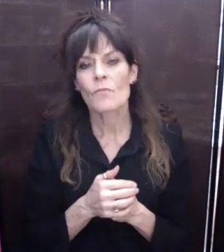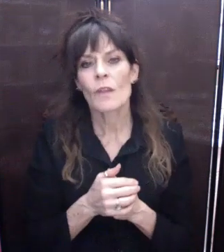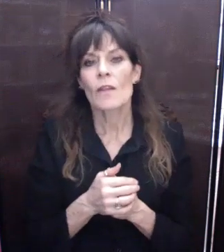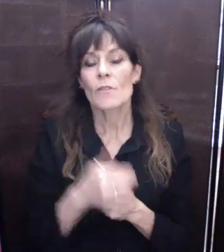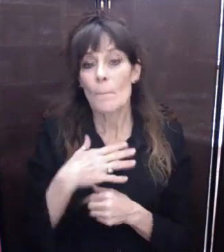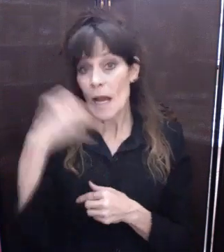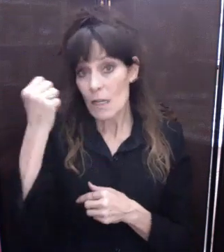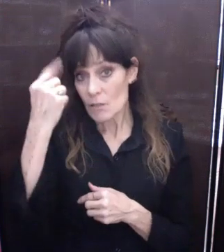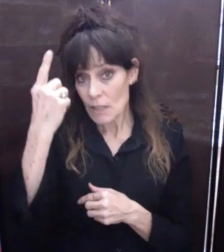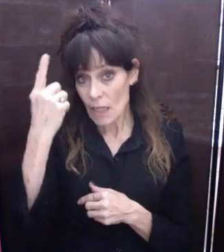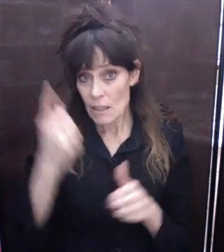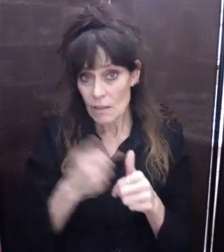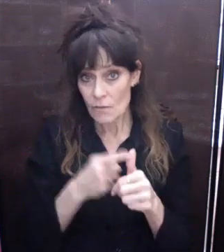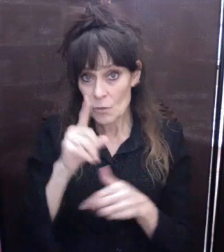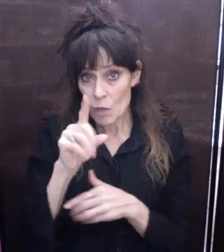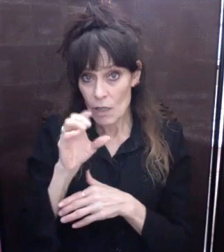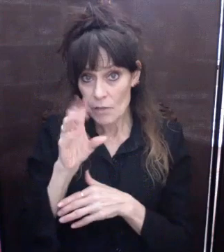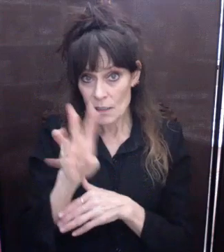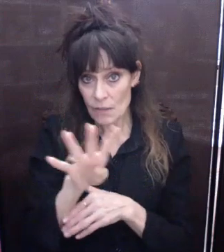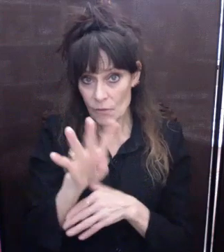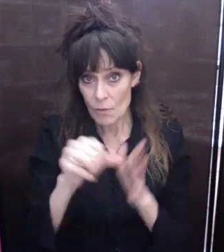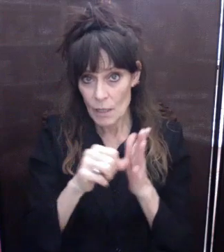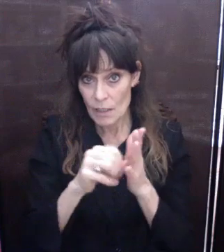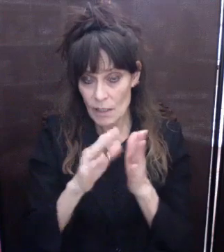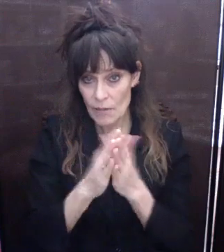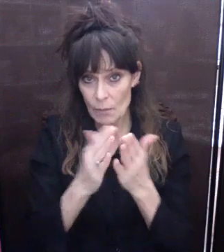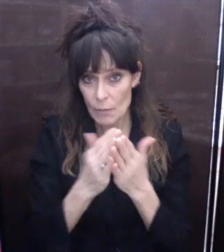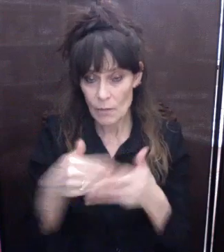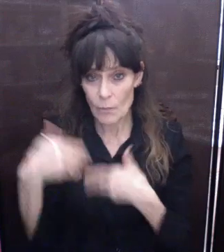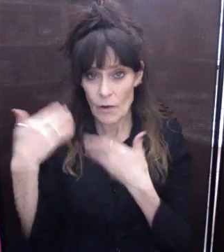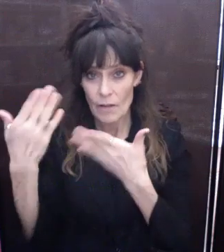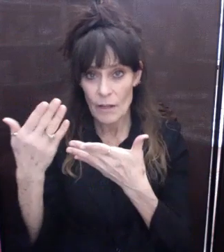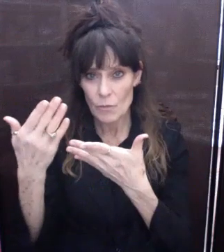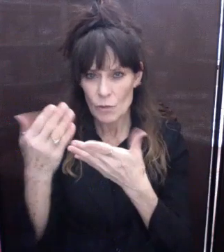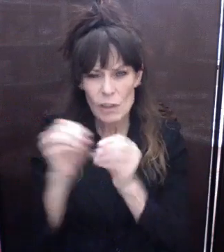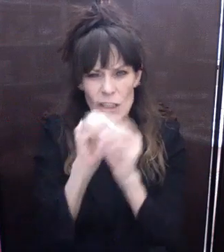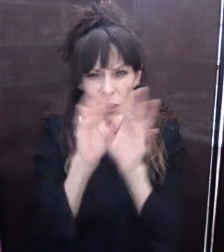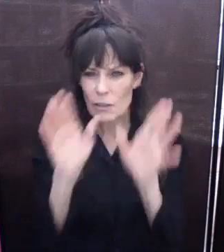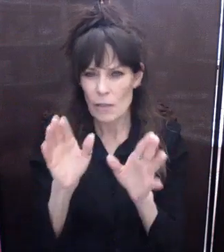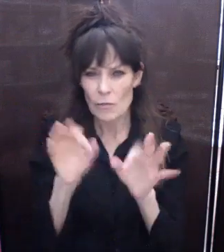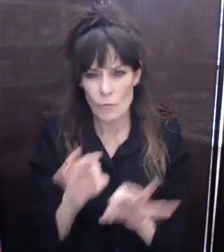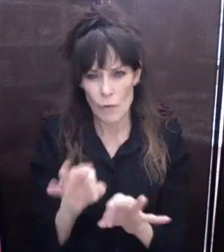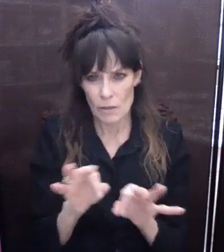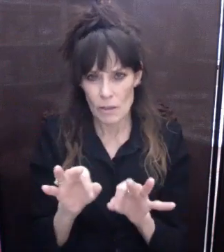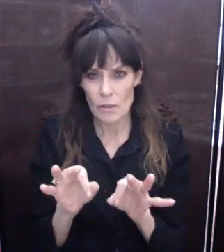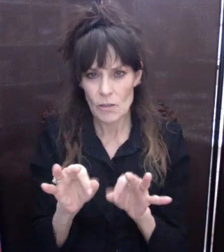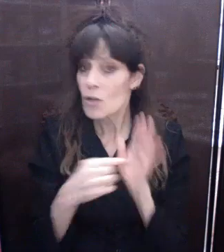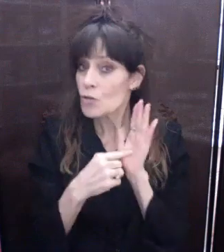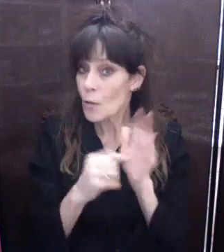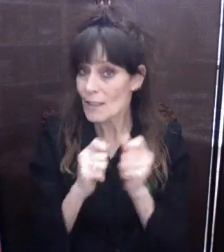the first 164 pages of the big book provide us with clear-cut directions, showing exactly how the